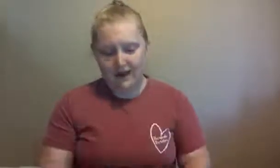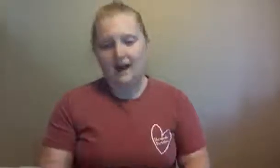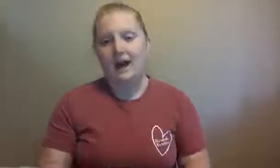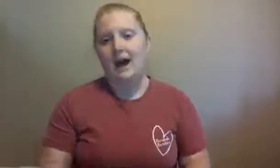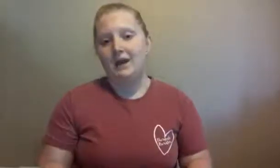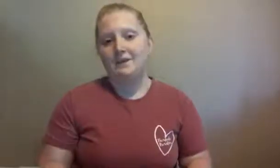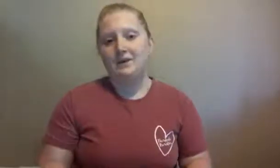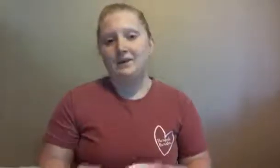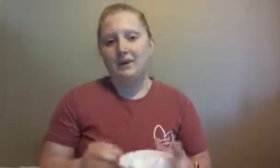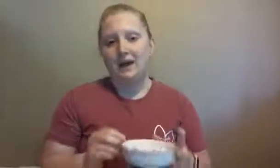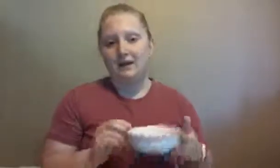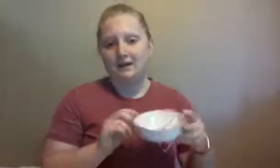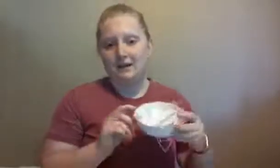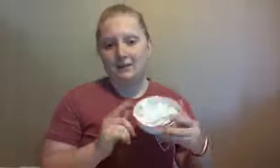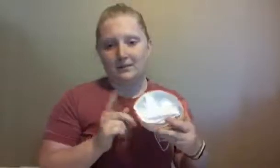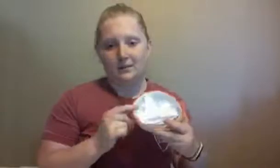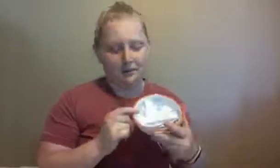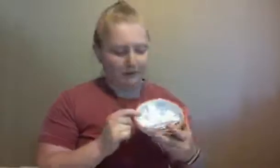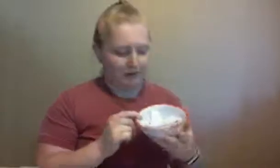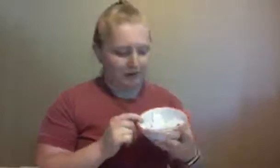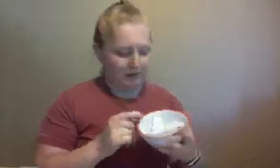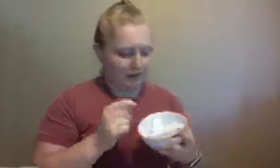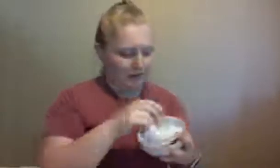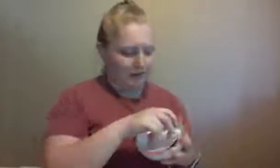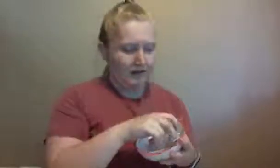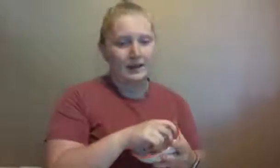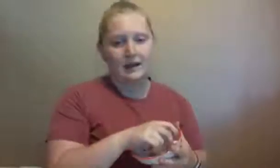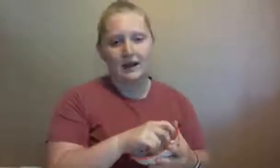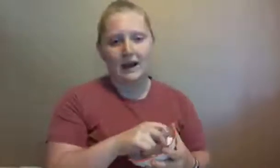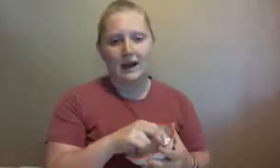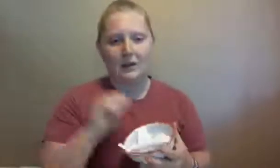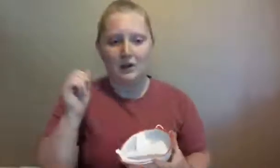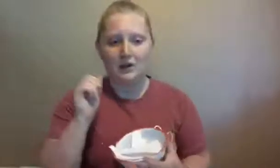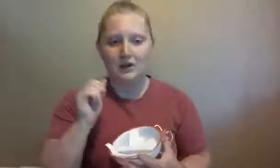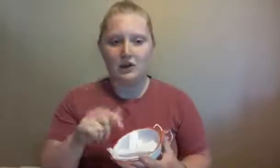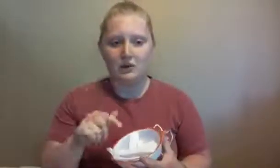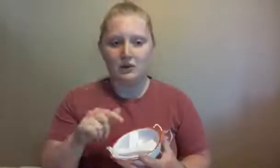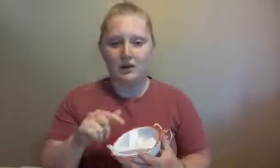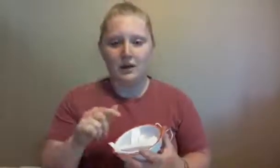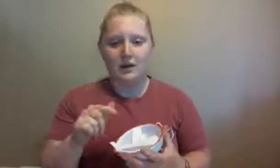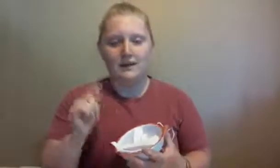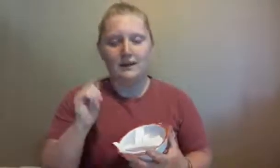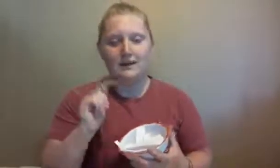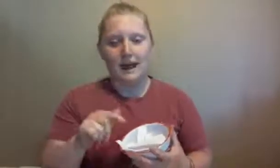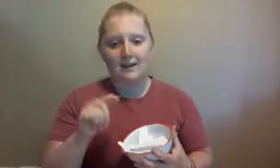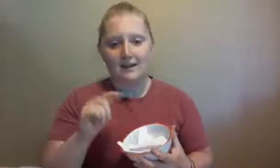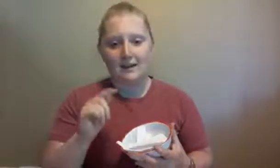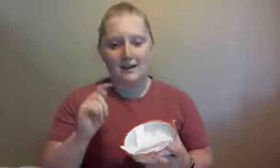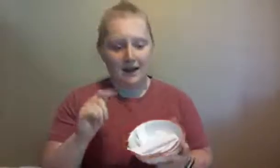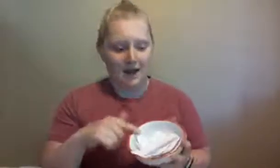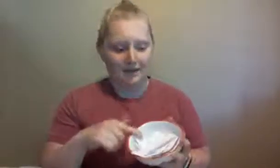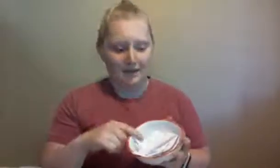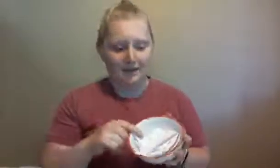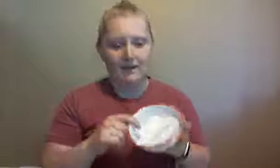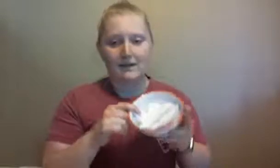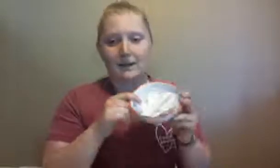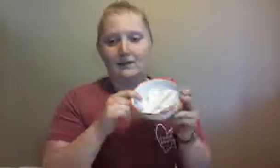and I am going to pick some from here, and I want you to guess in the comments to see if